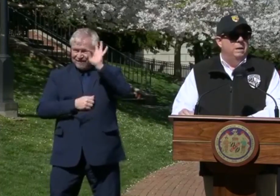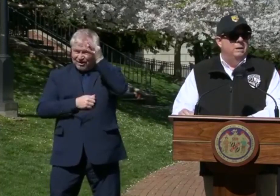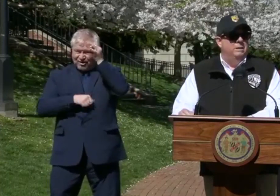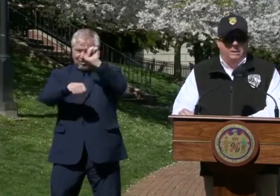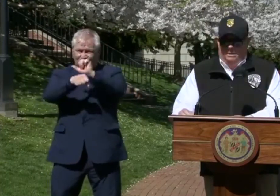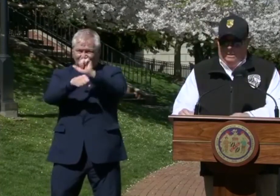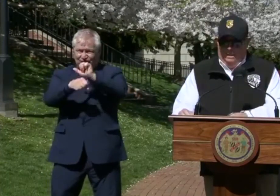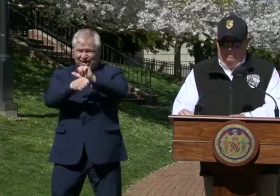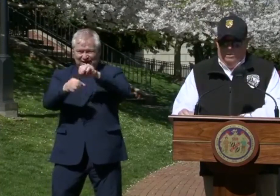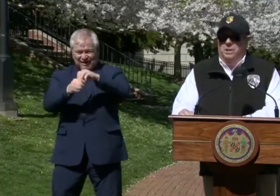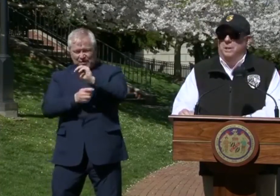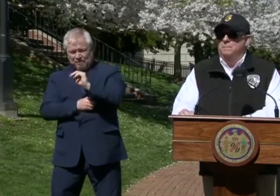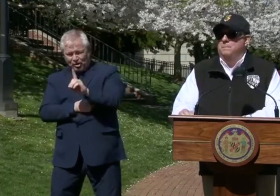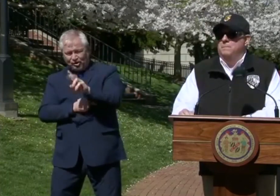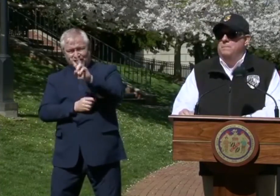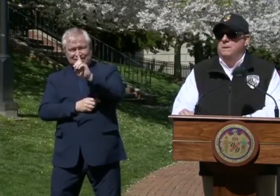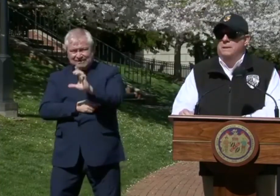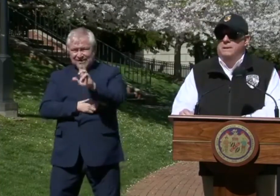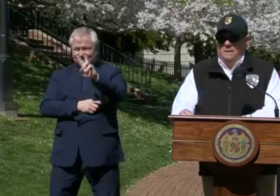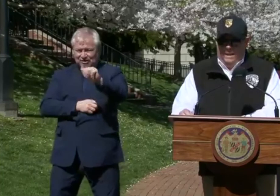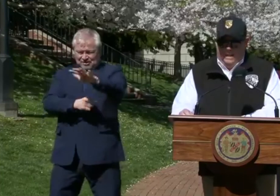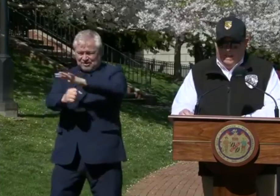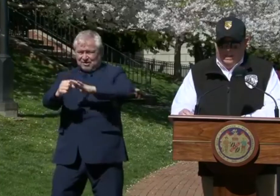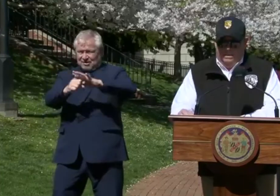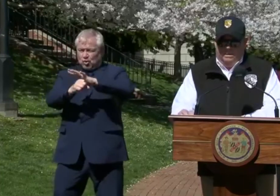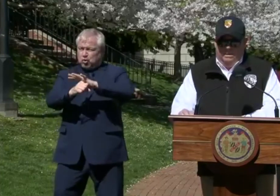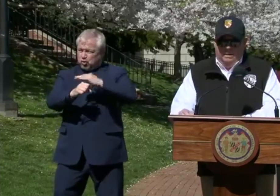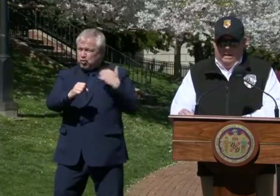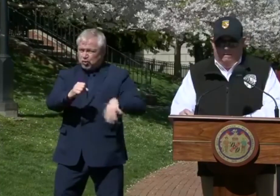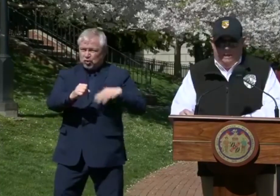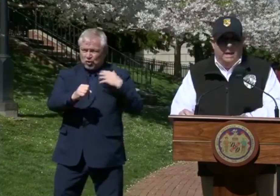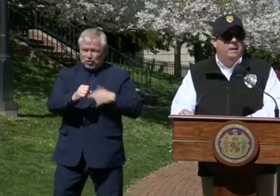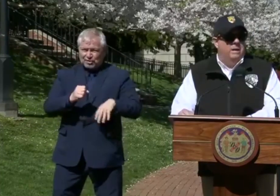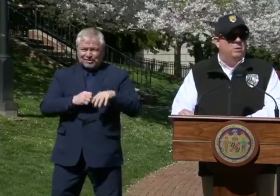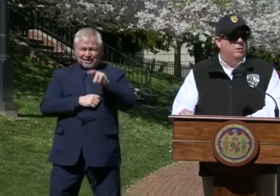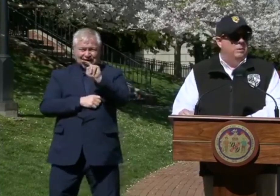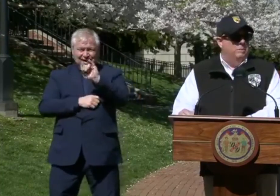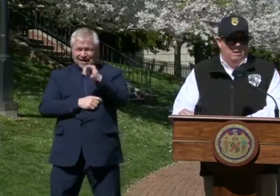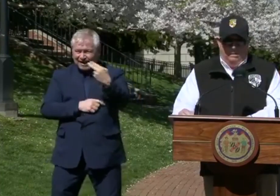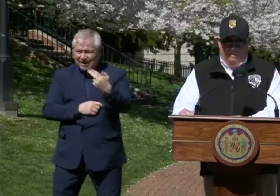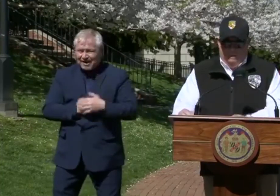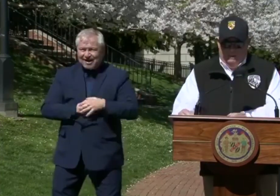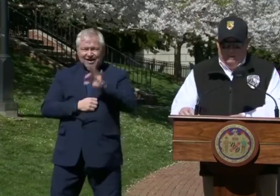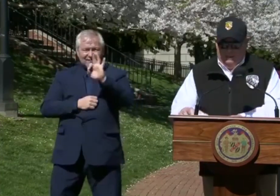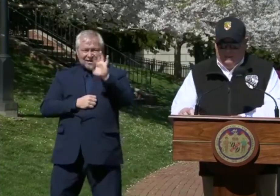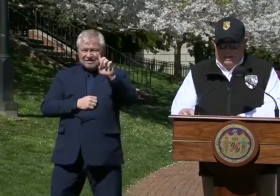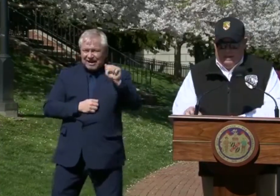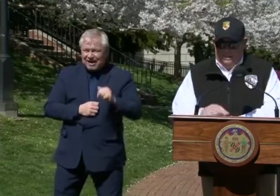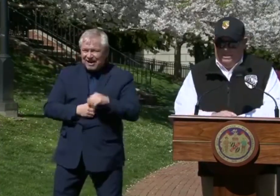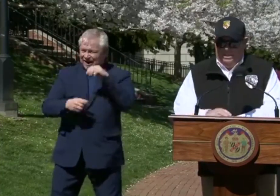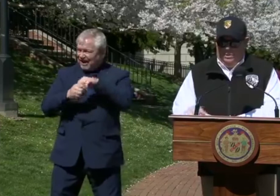in Maryland, D.C., and Virginia. The NIH and FDA are headquartered in Maryland, and